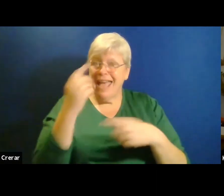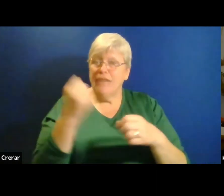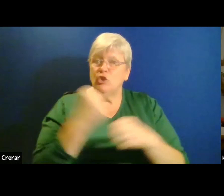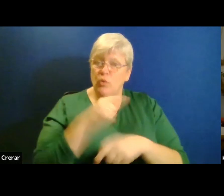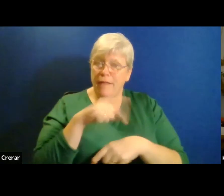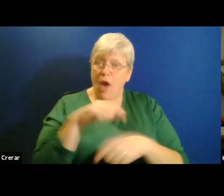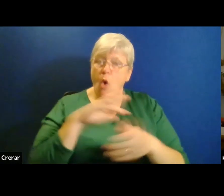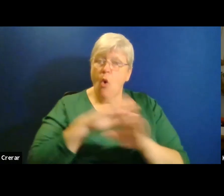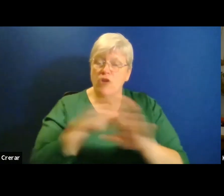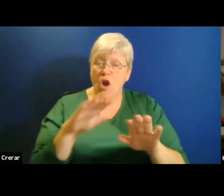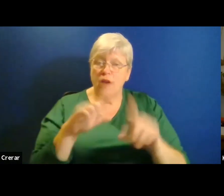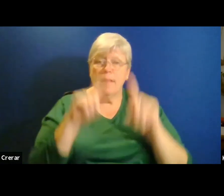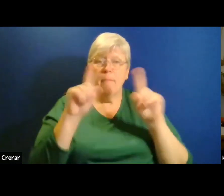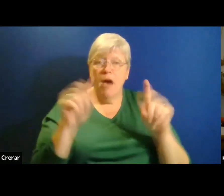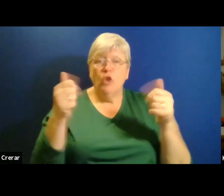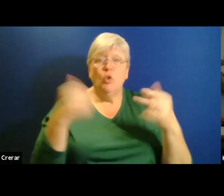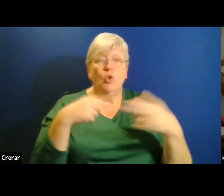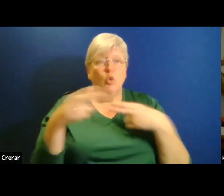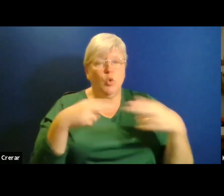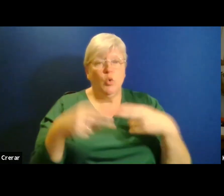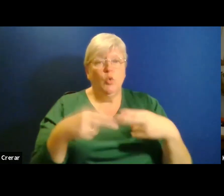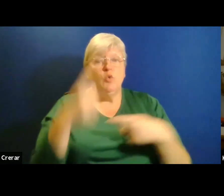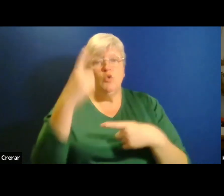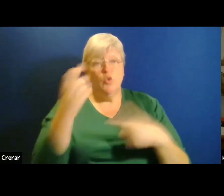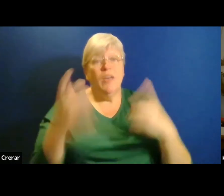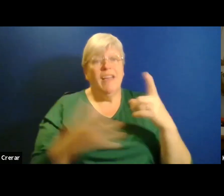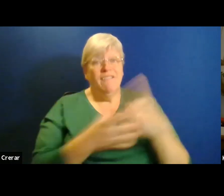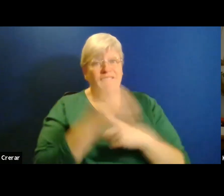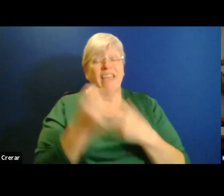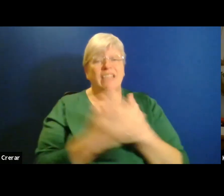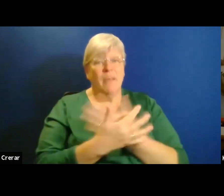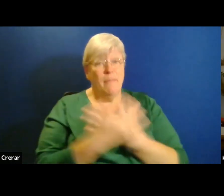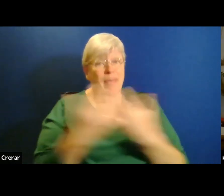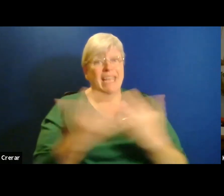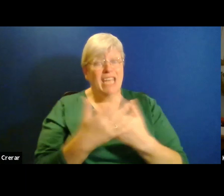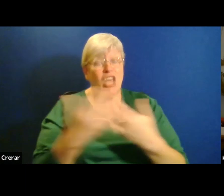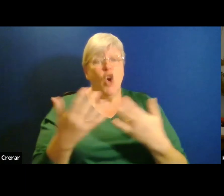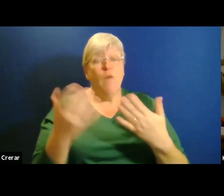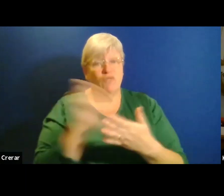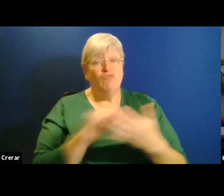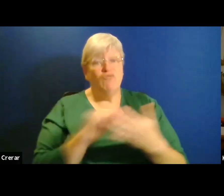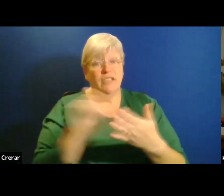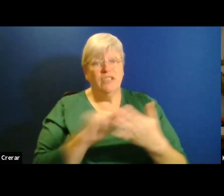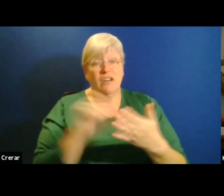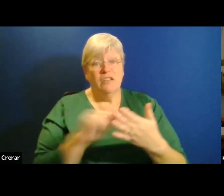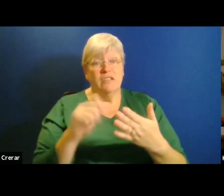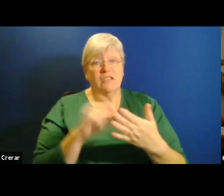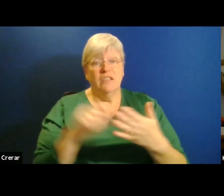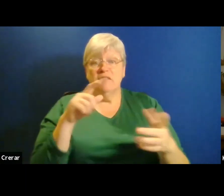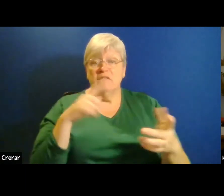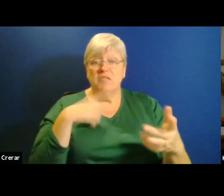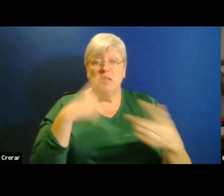you. But the good news is you can find a lot of the writers. If you're looking for any of